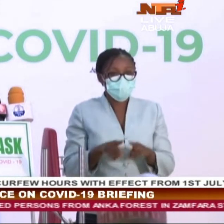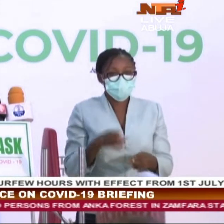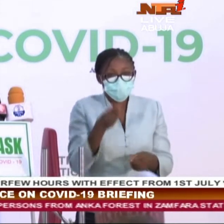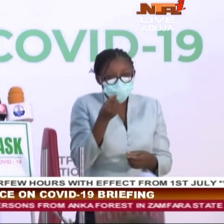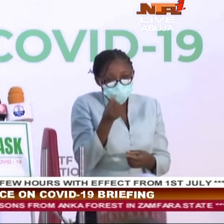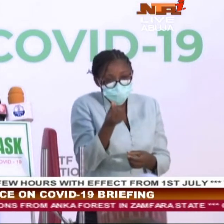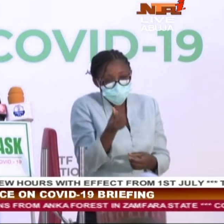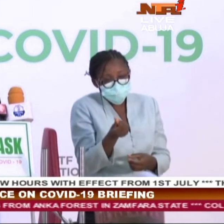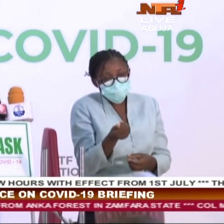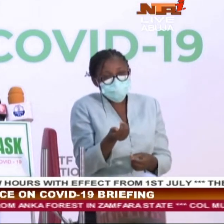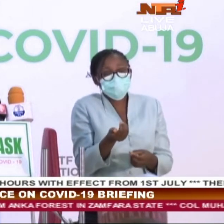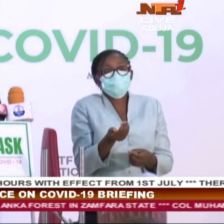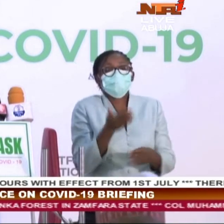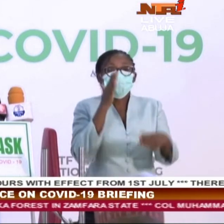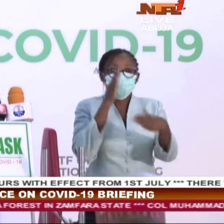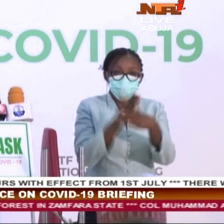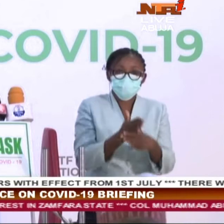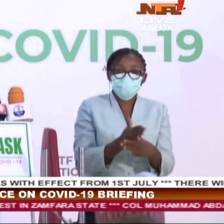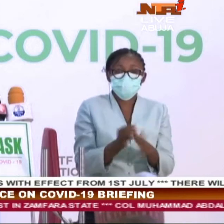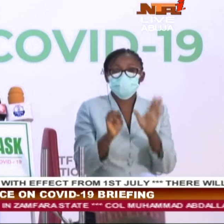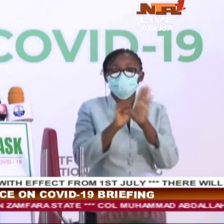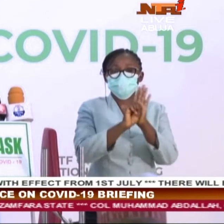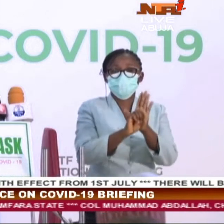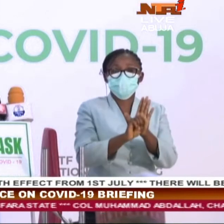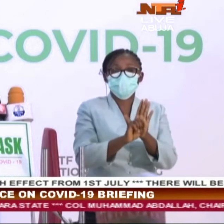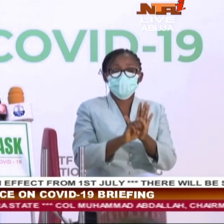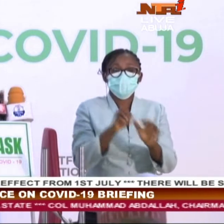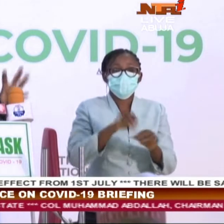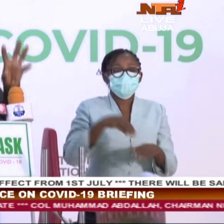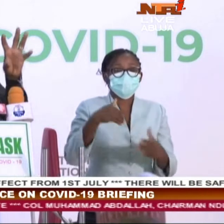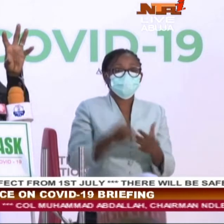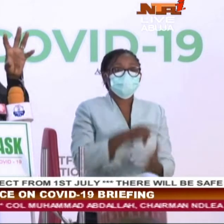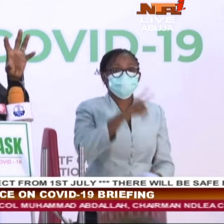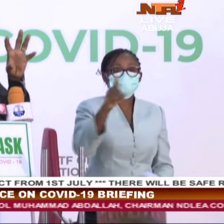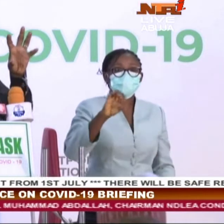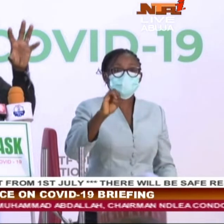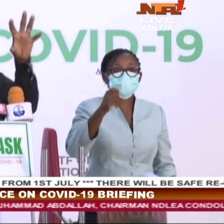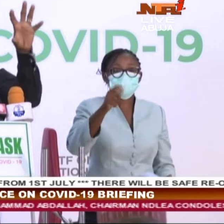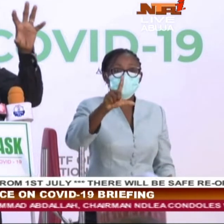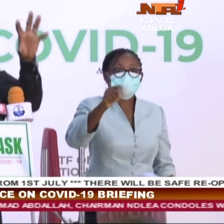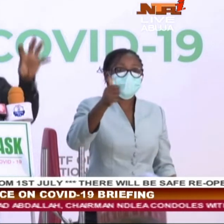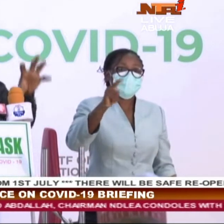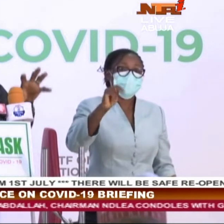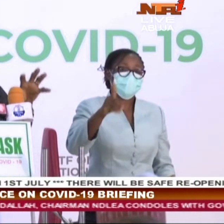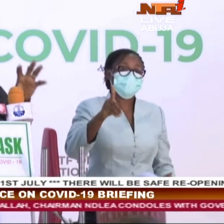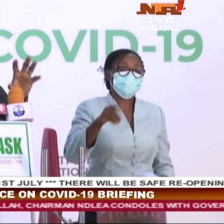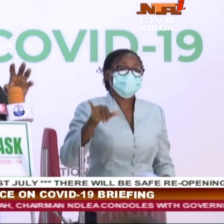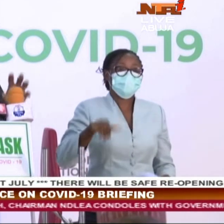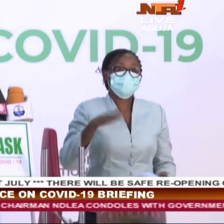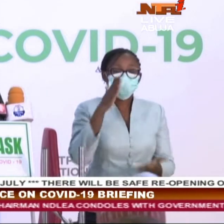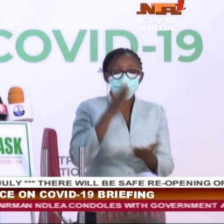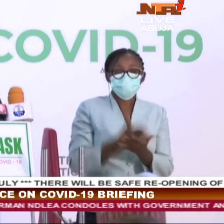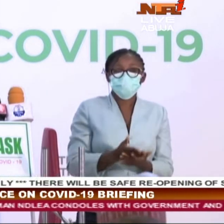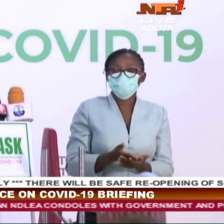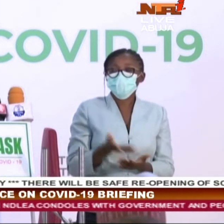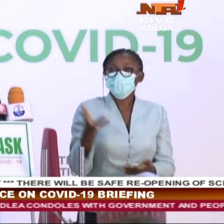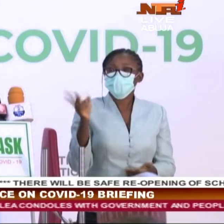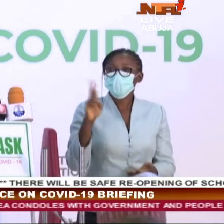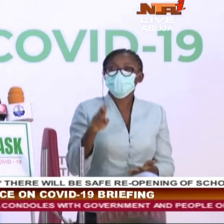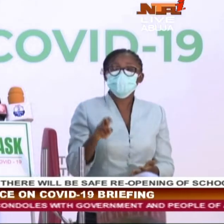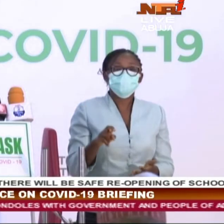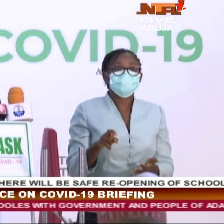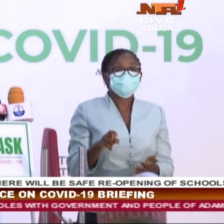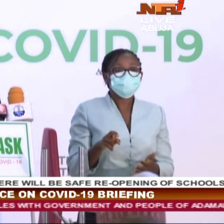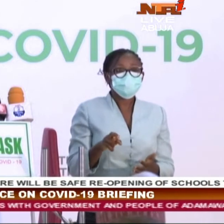lockdown. A typical example, in New Zealand, I think they are locking down a region.